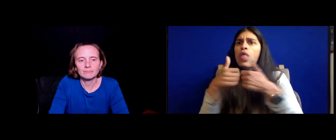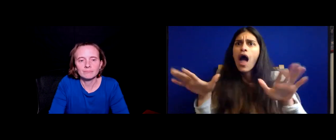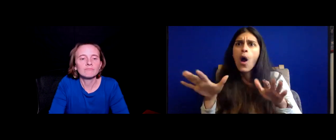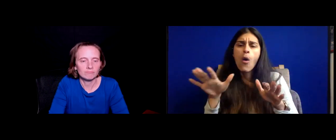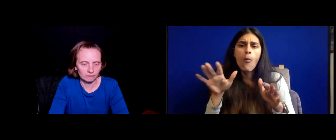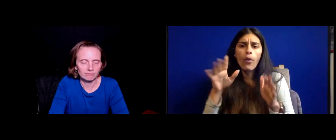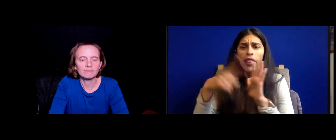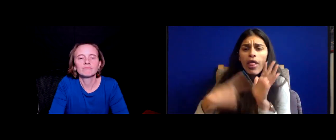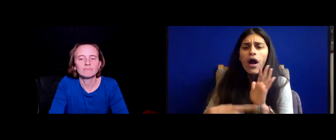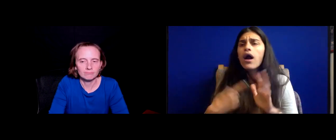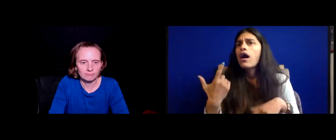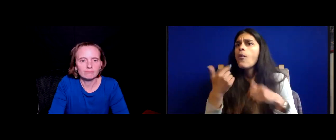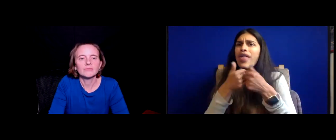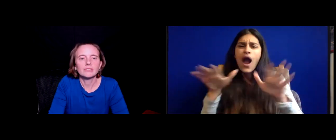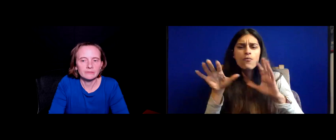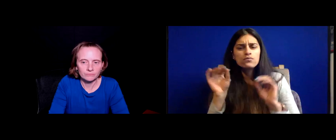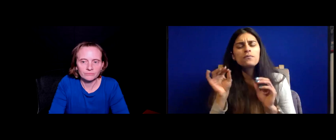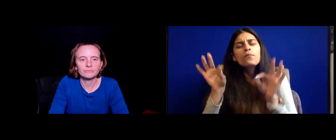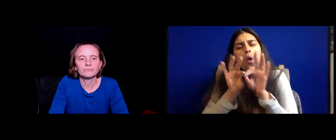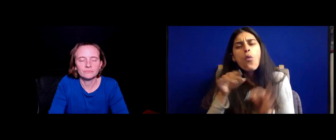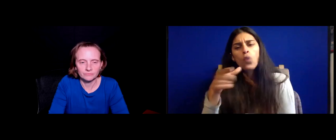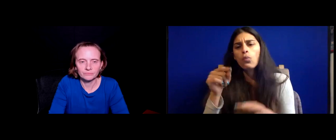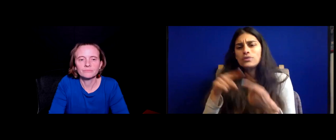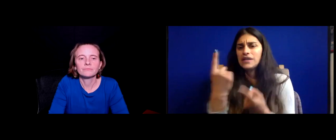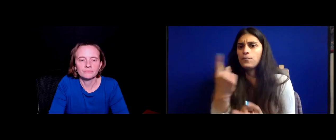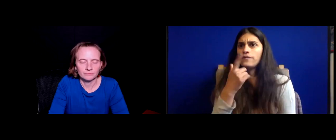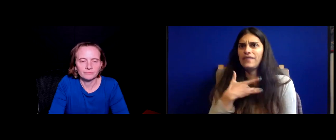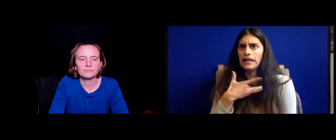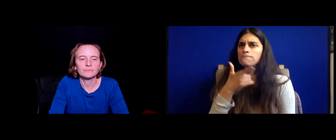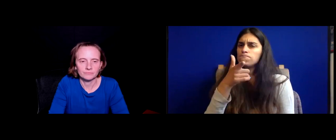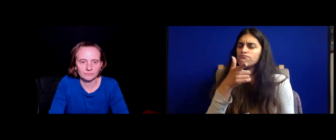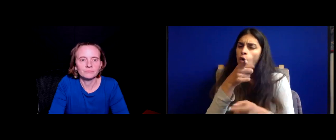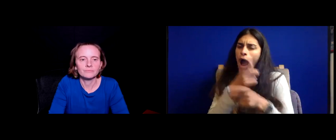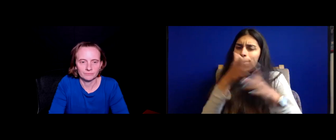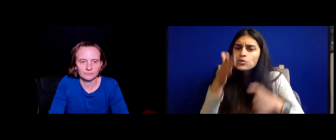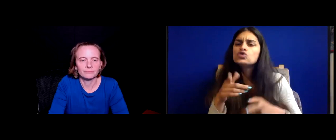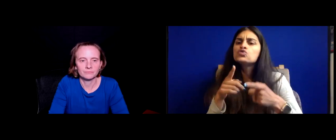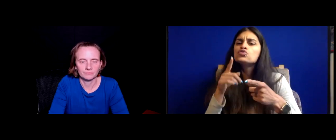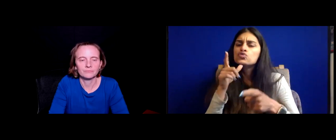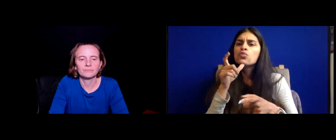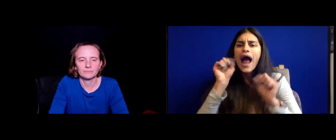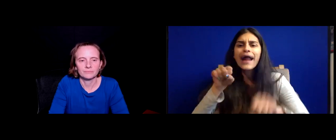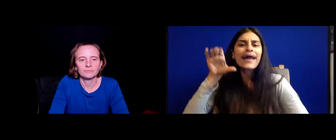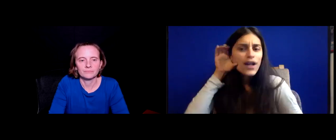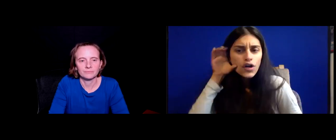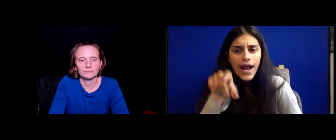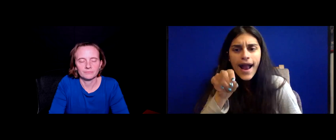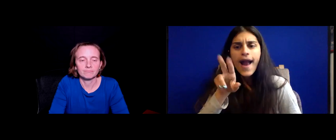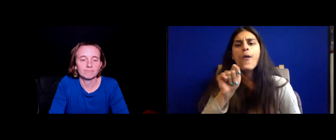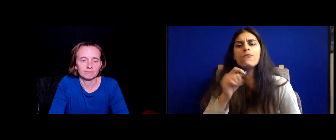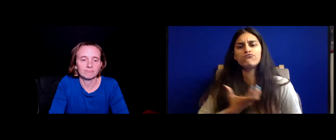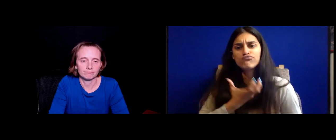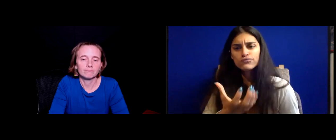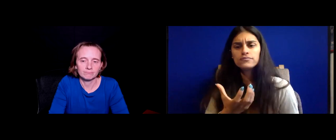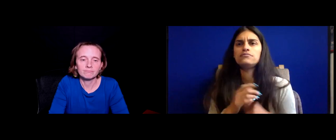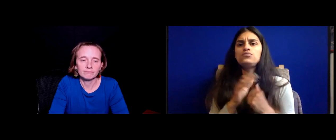comfortable with sharing, somebody that won't judge you or criticize you. It's important that you find somebody that, really the right